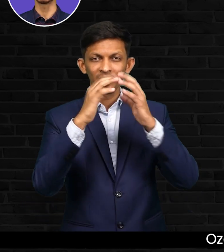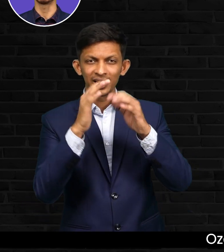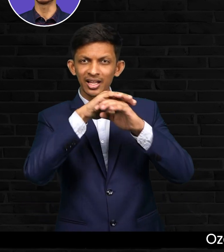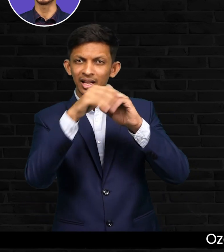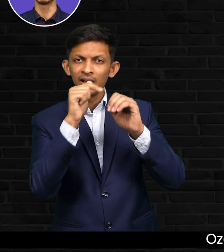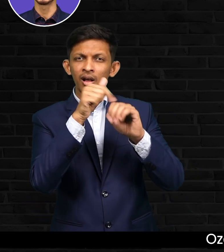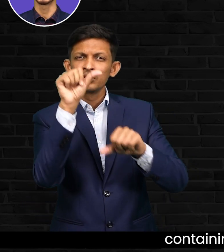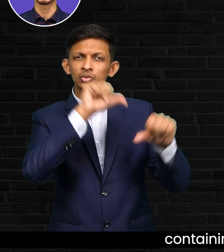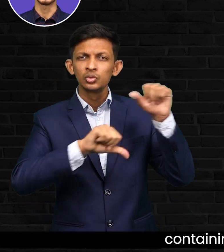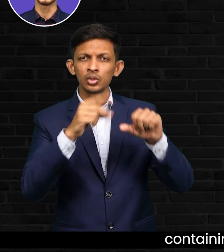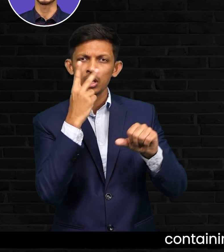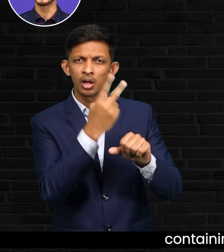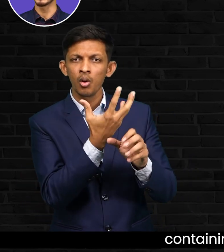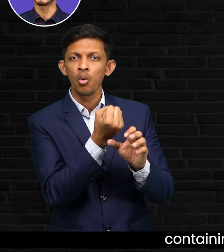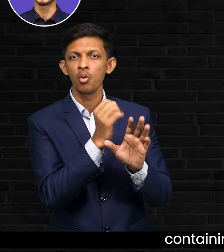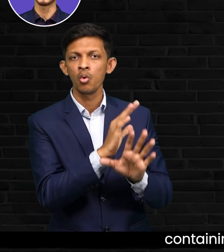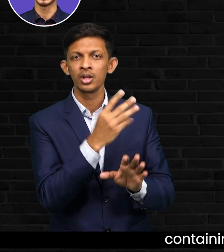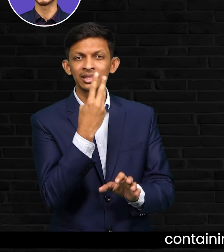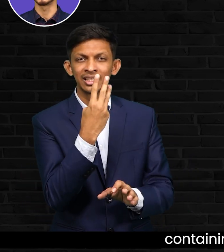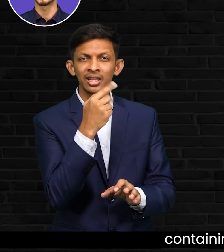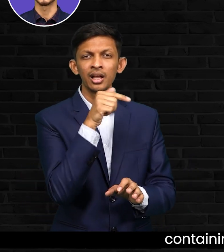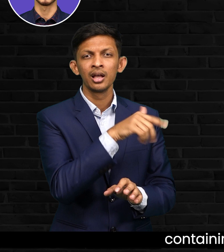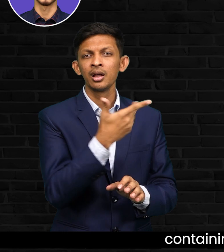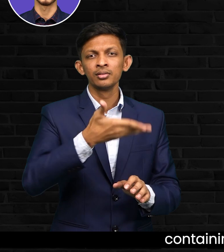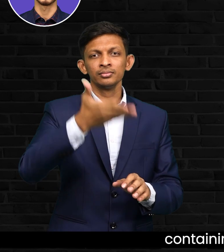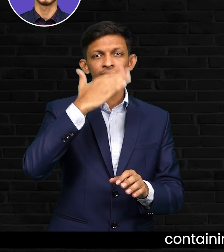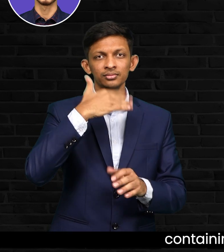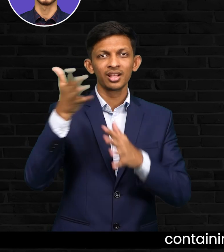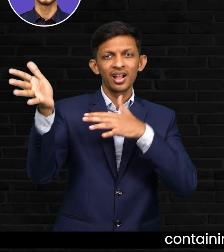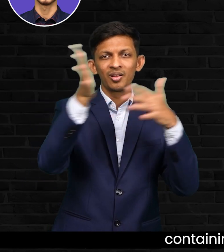Ozone is a molecule containing 3 oxygen atoms.